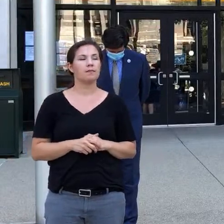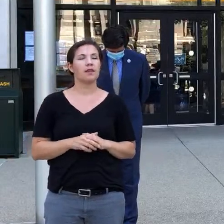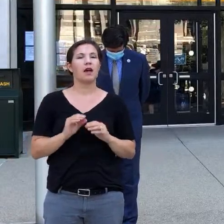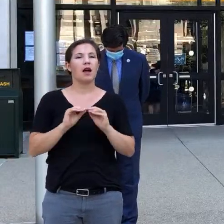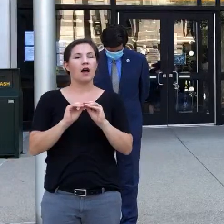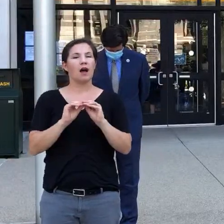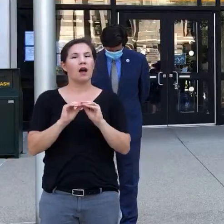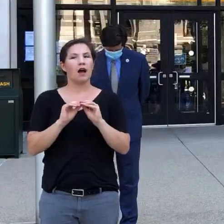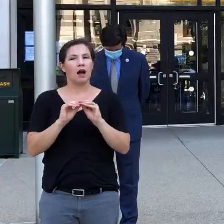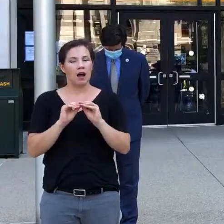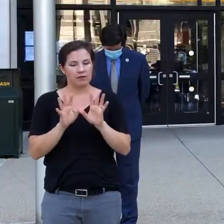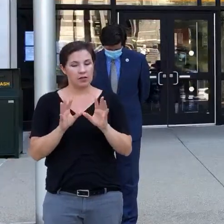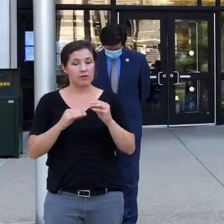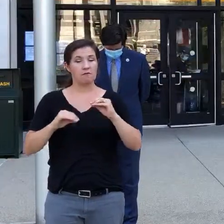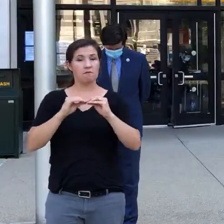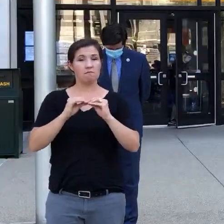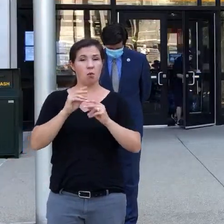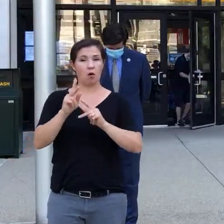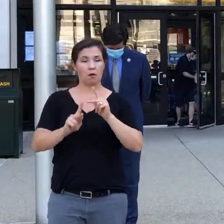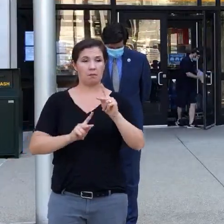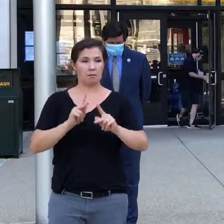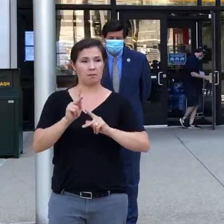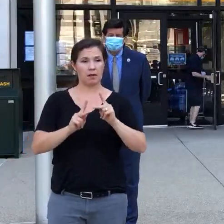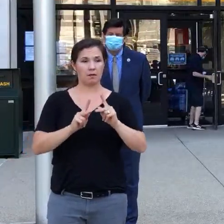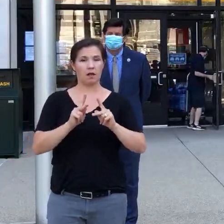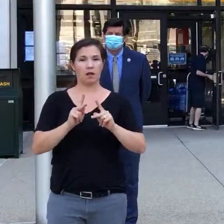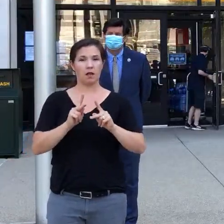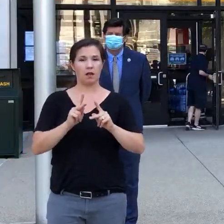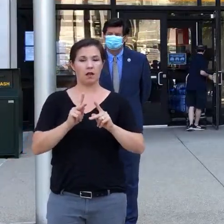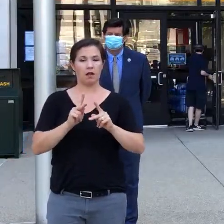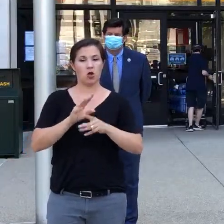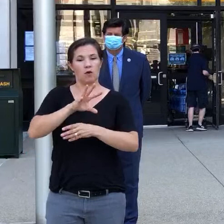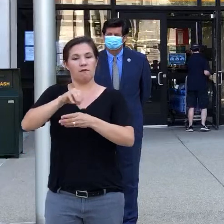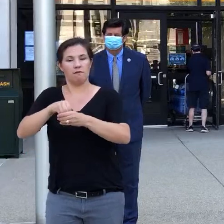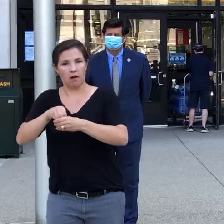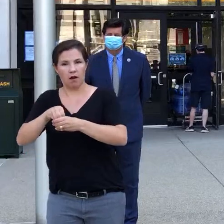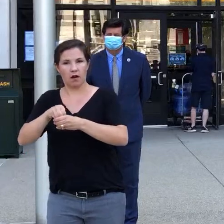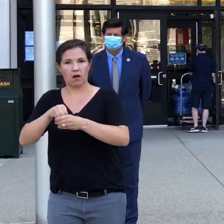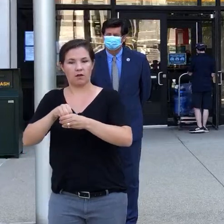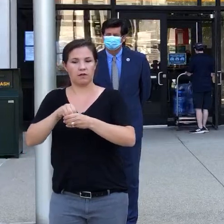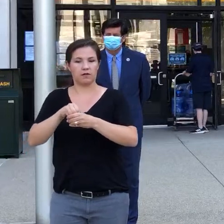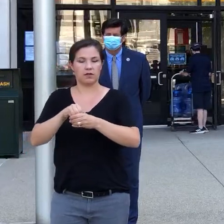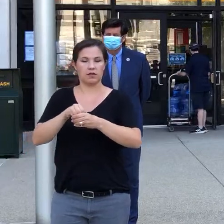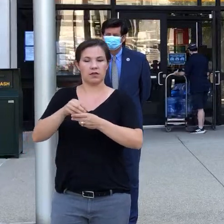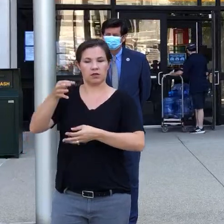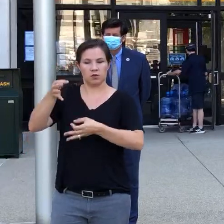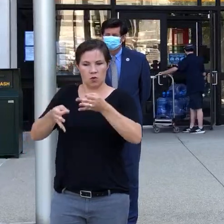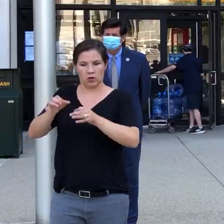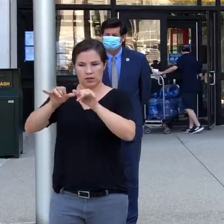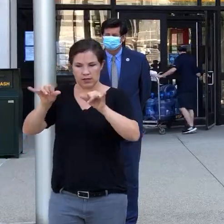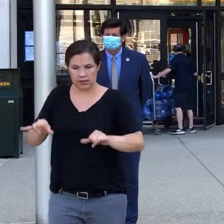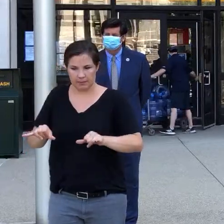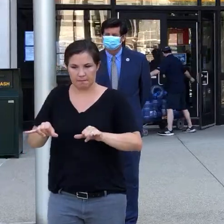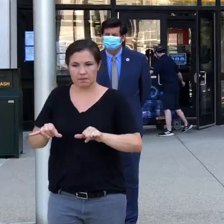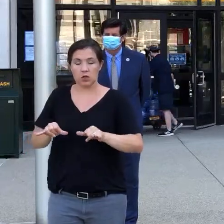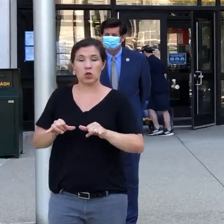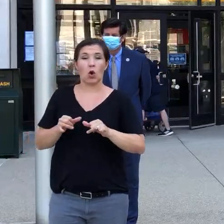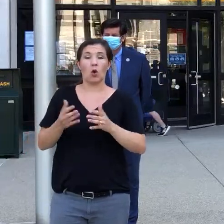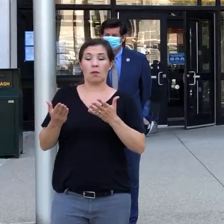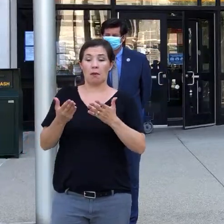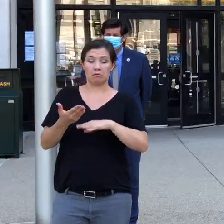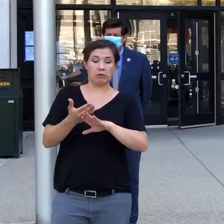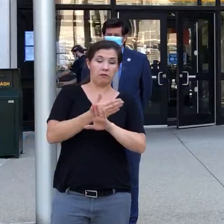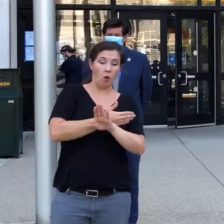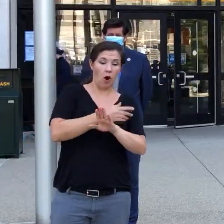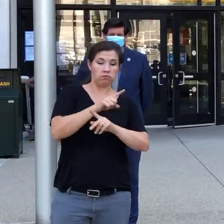more people who are involved in the criminal justice system who may have been in custody